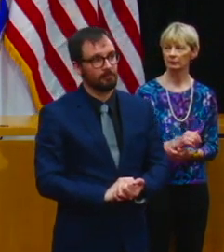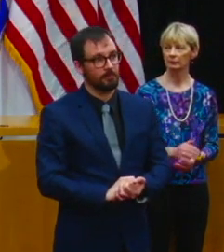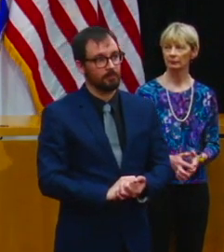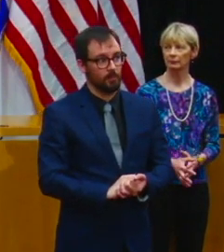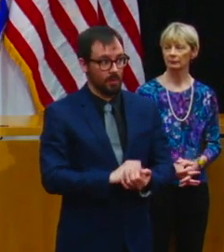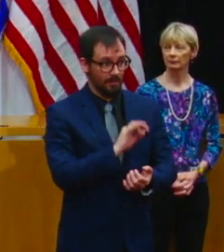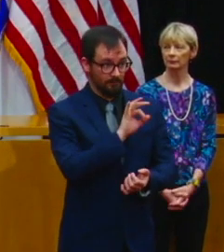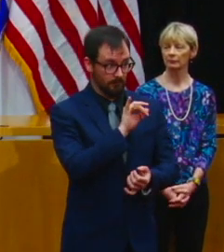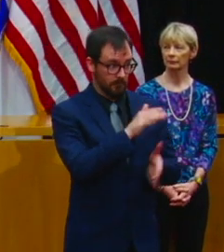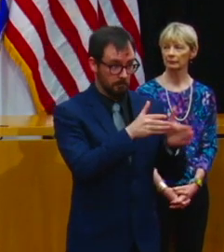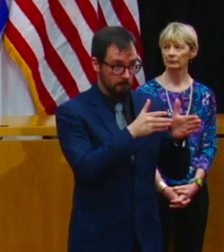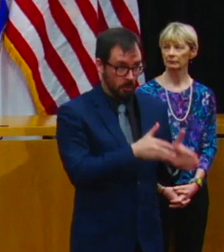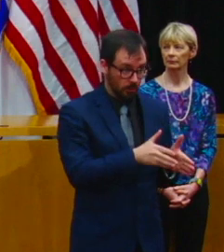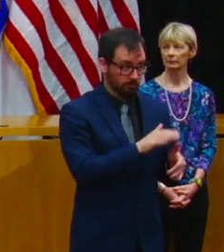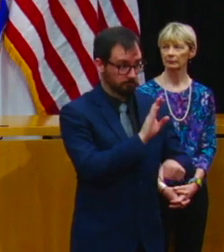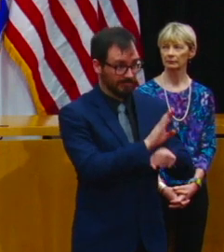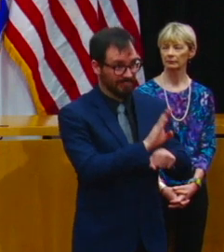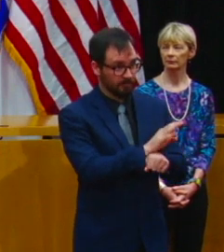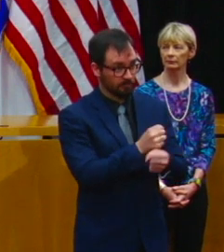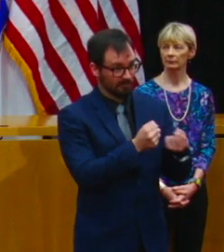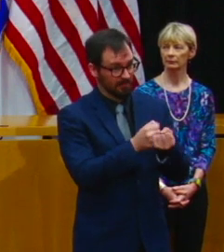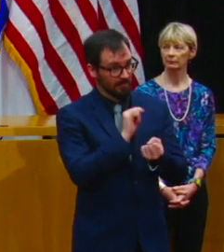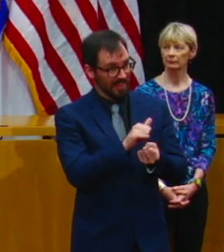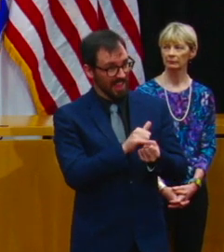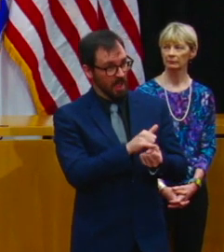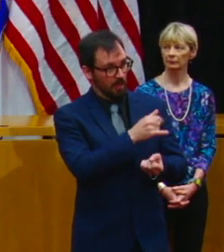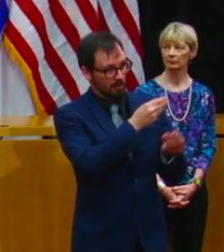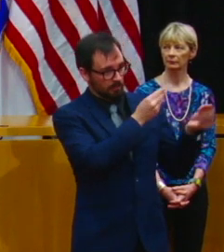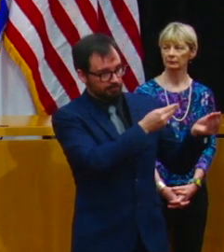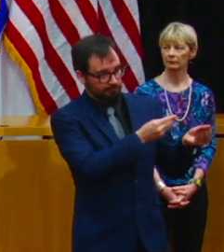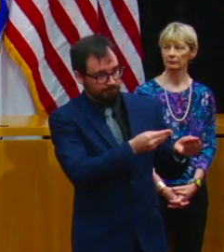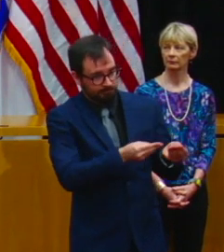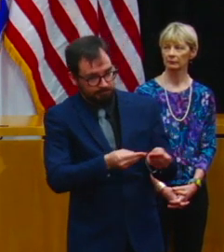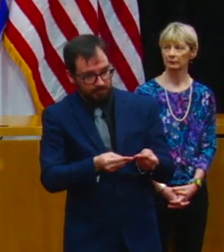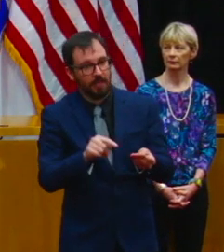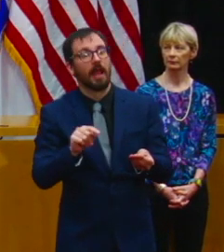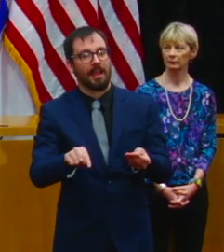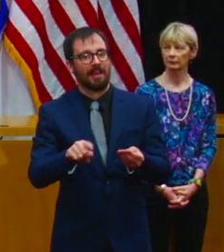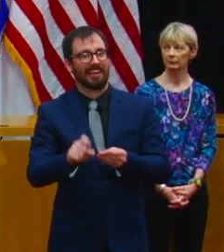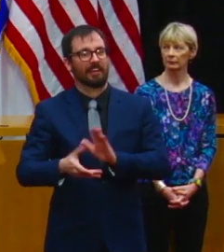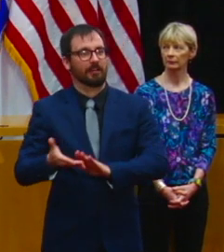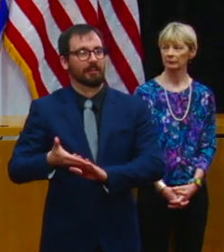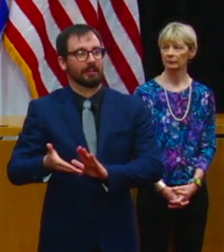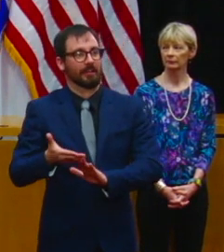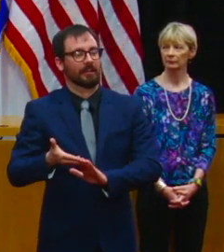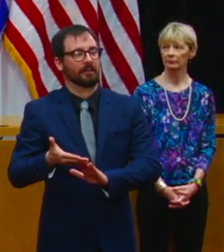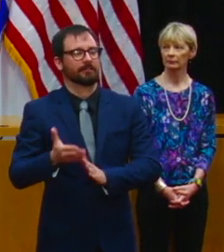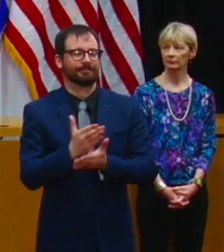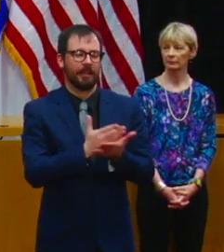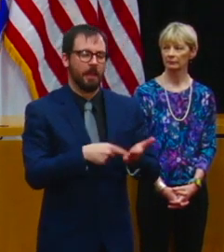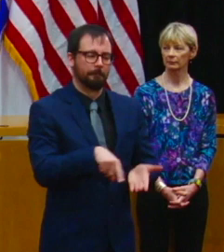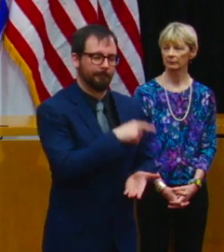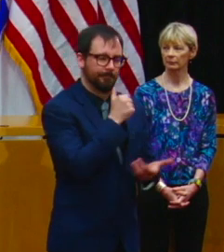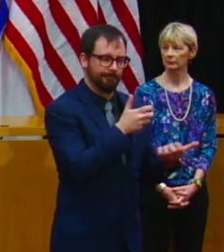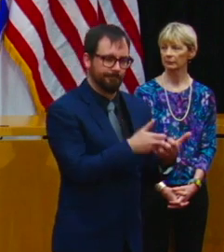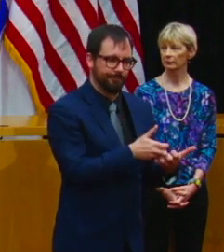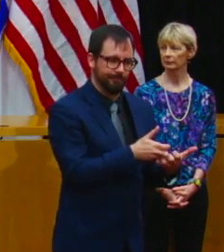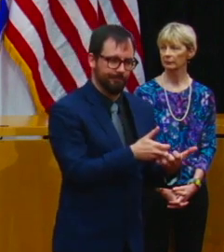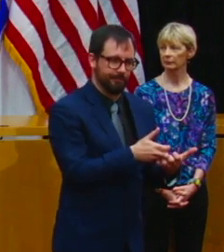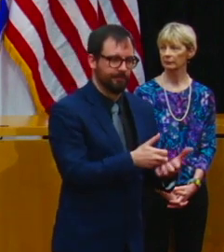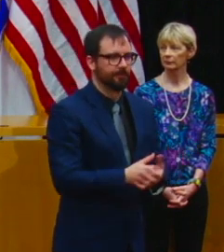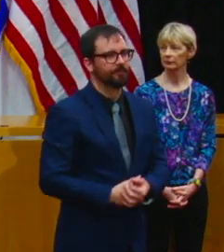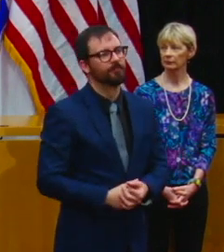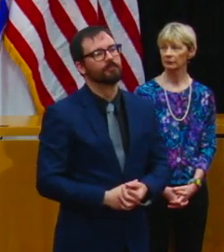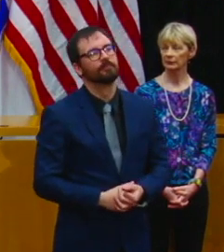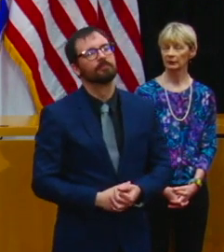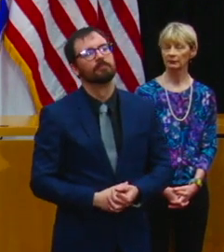they don't. And I think in some ways, what I can say is that the back and forth that's going on, at least that I've heard,